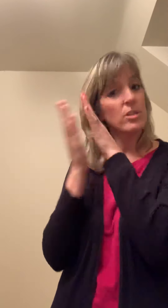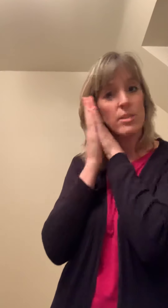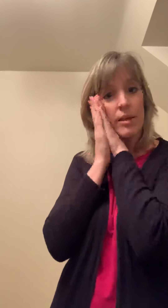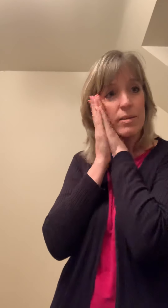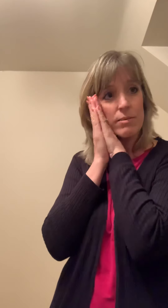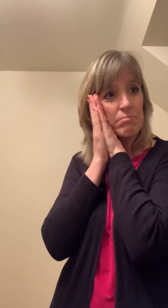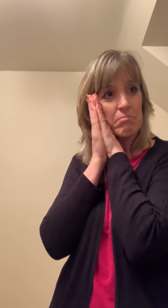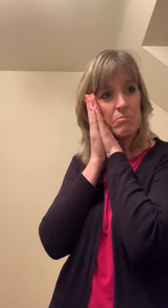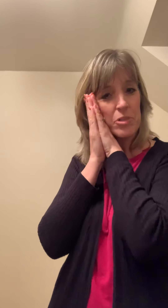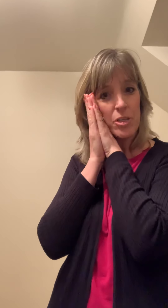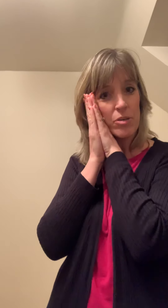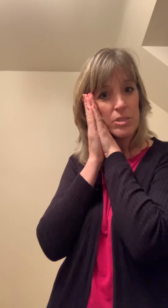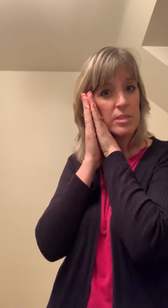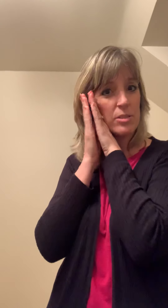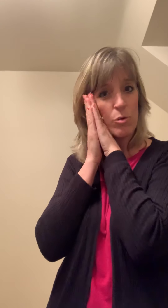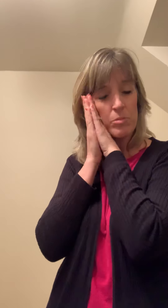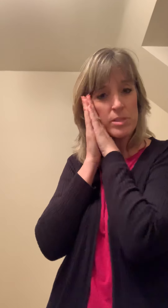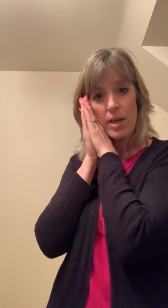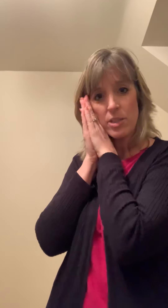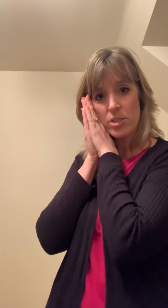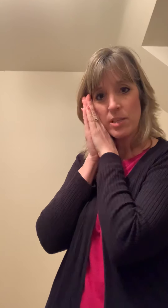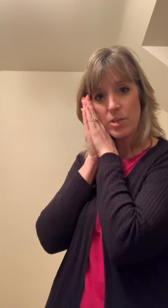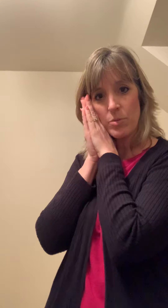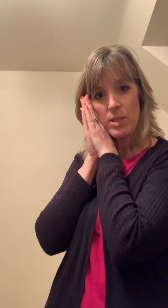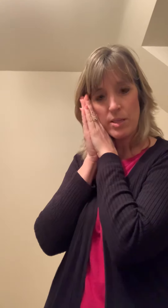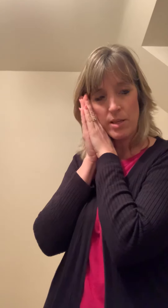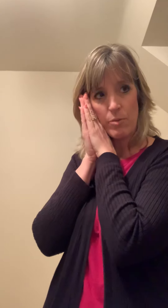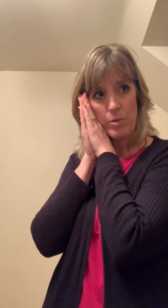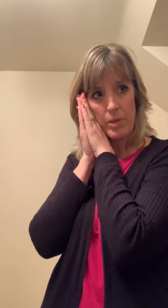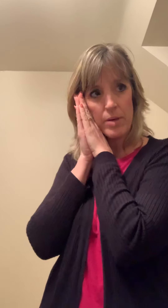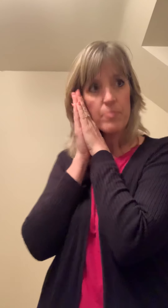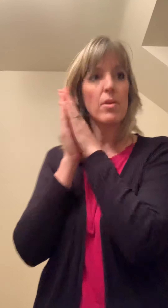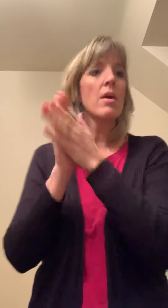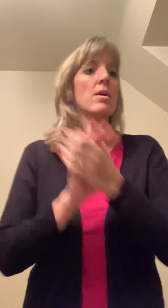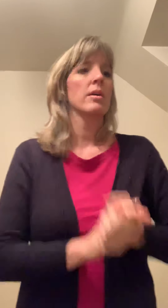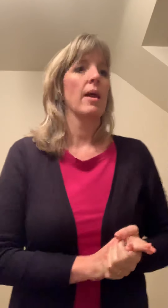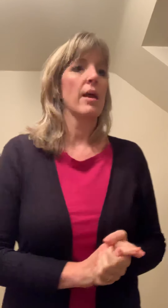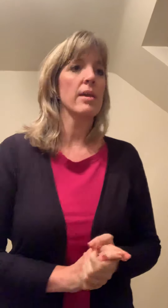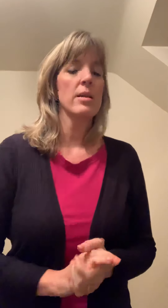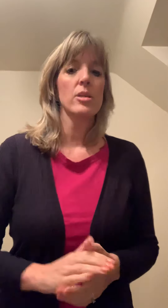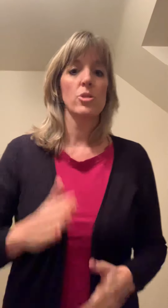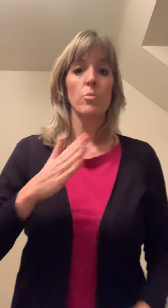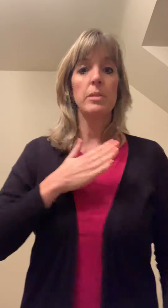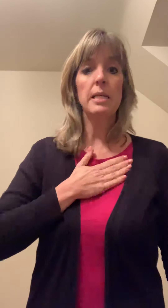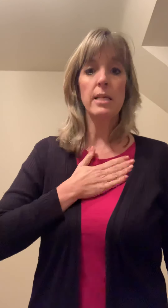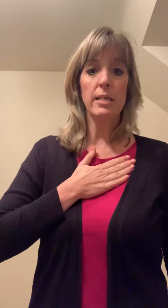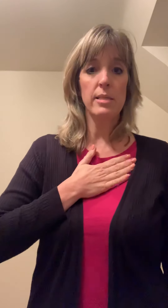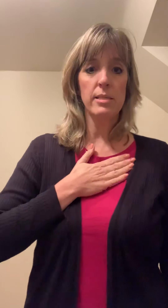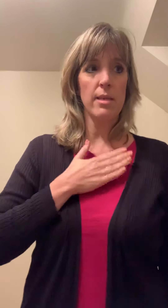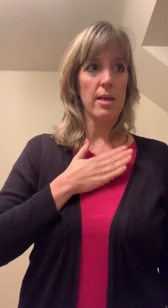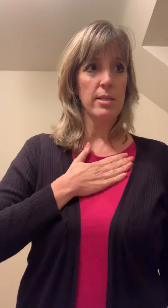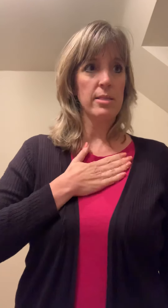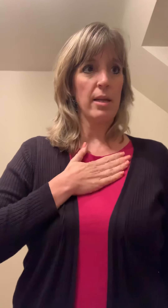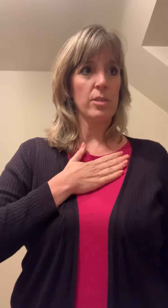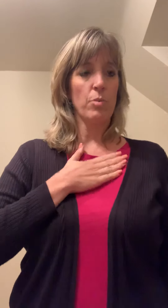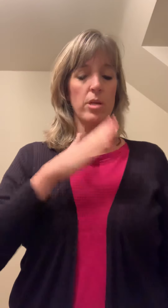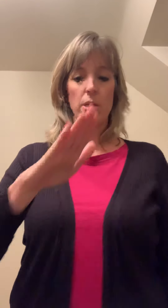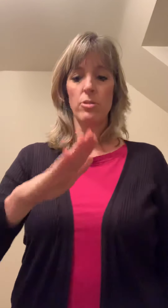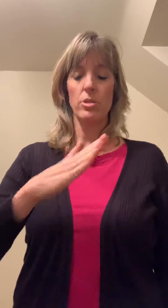like, you know, it's the normal sign, just like you would think that it would be. Okay, so please then is the next one, and you take